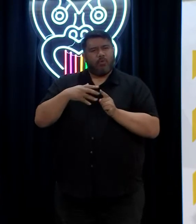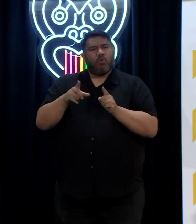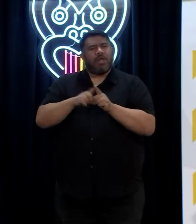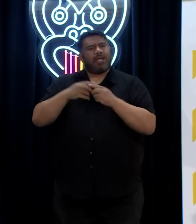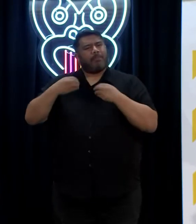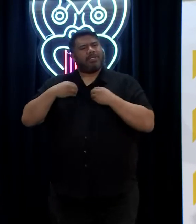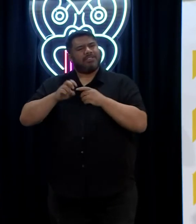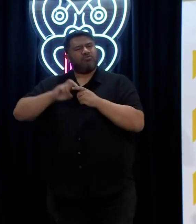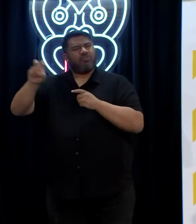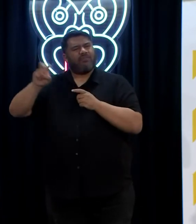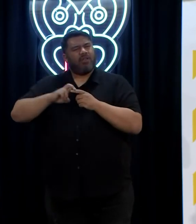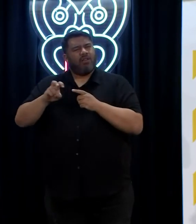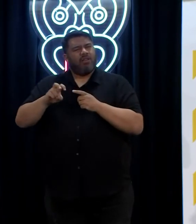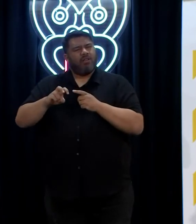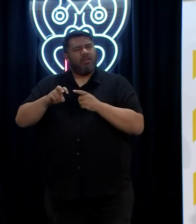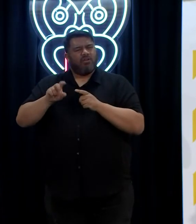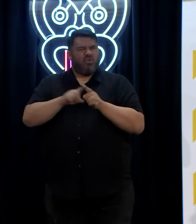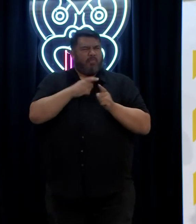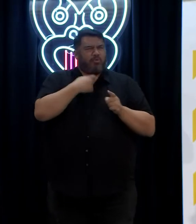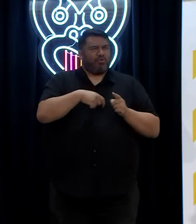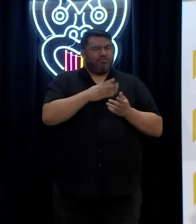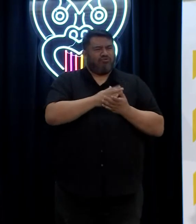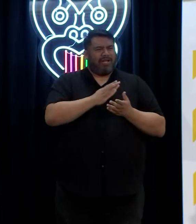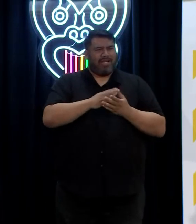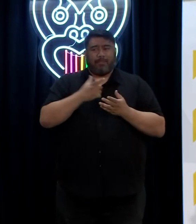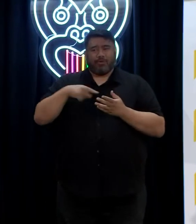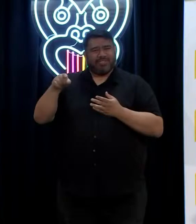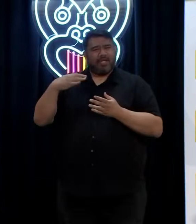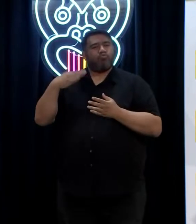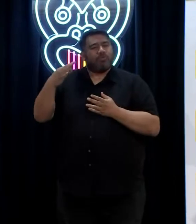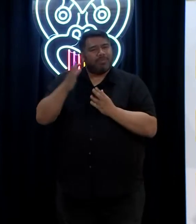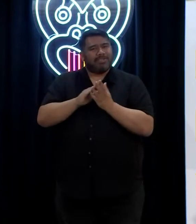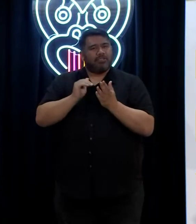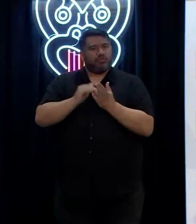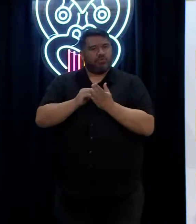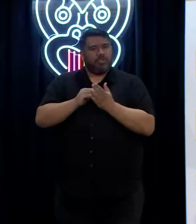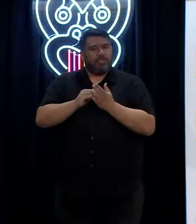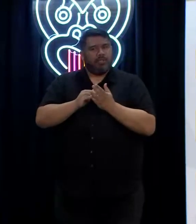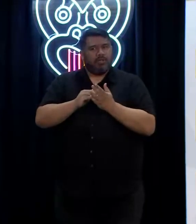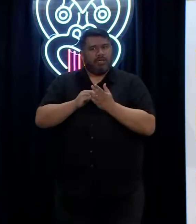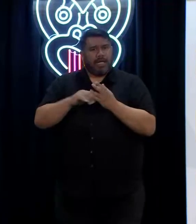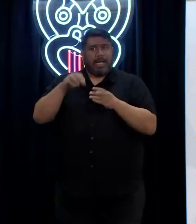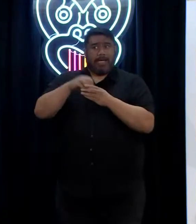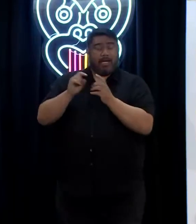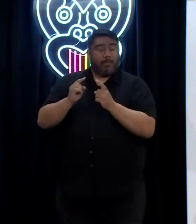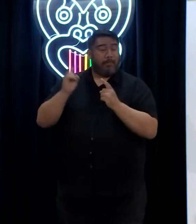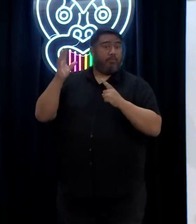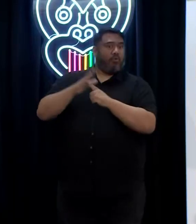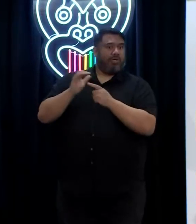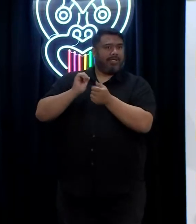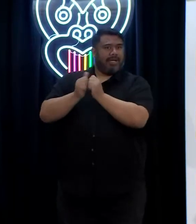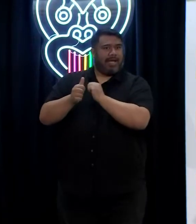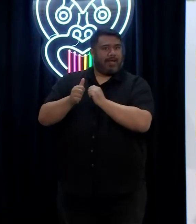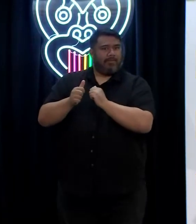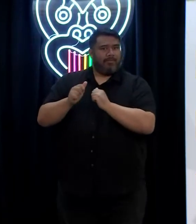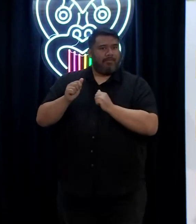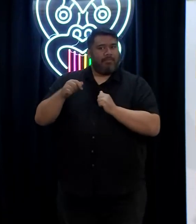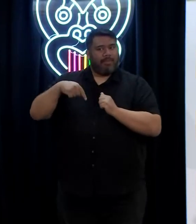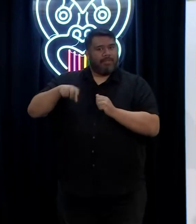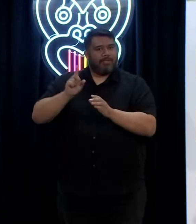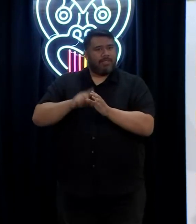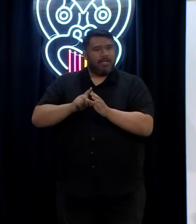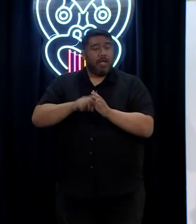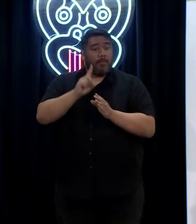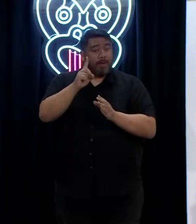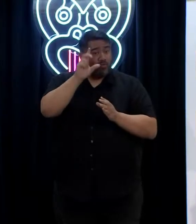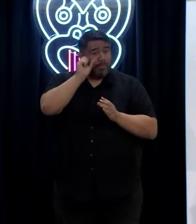it's supporting Netball New Zealand in one of their most significant matches that they're playing this year. But I do want to stress that's a